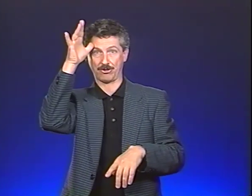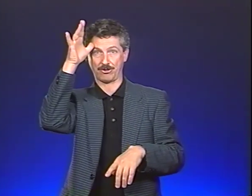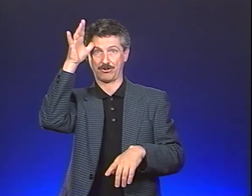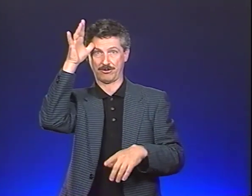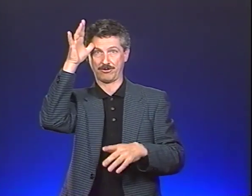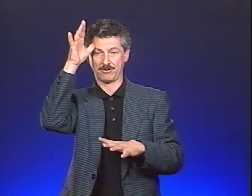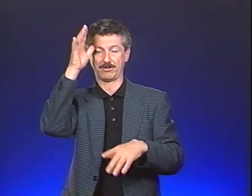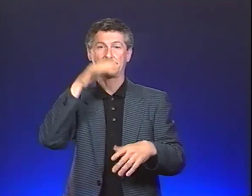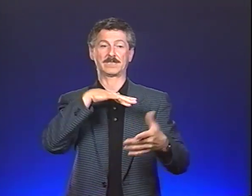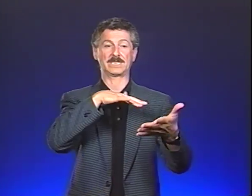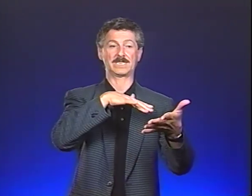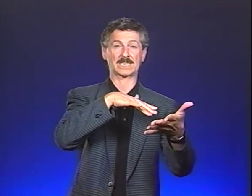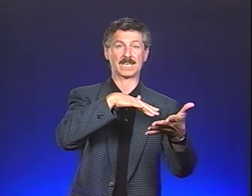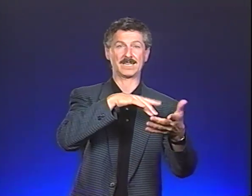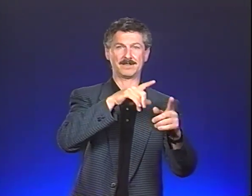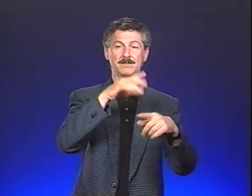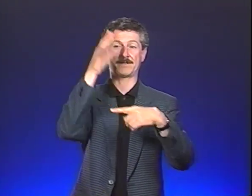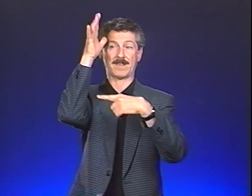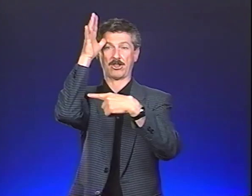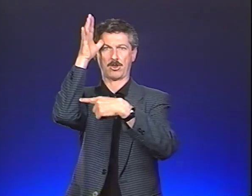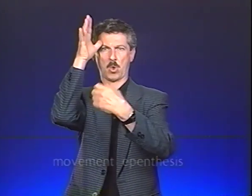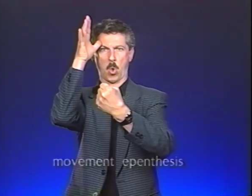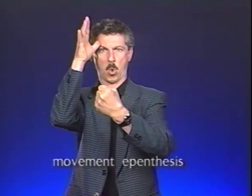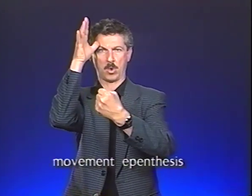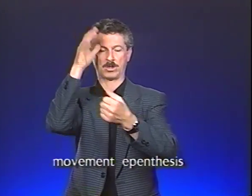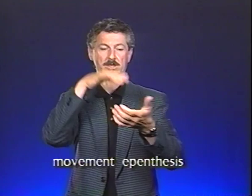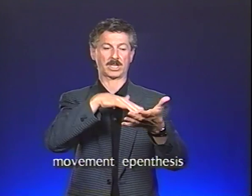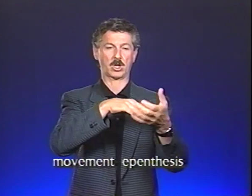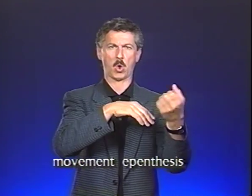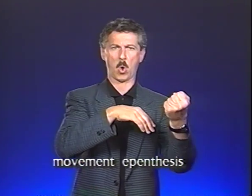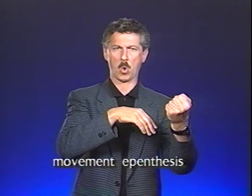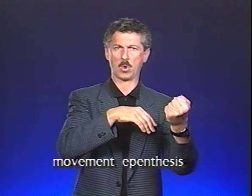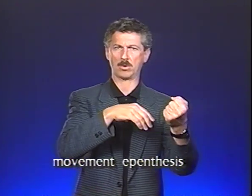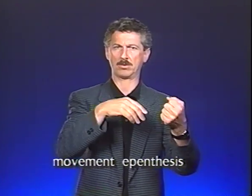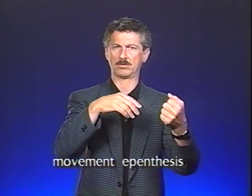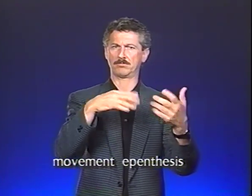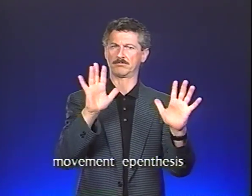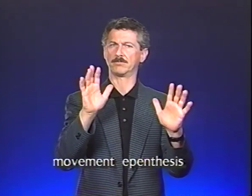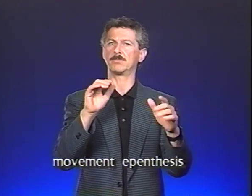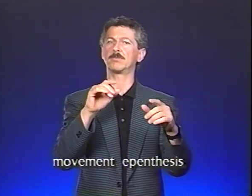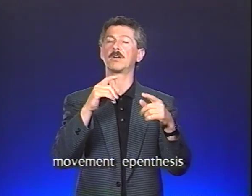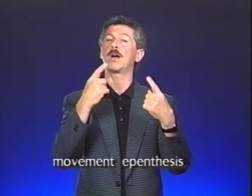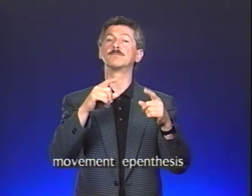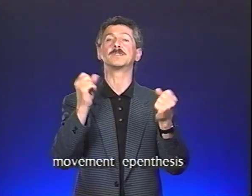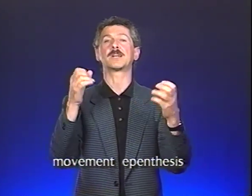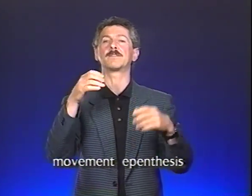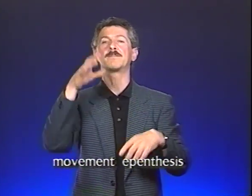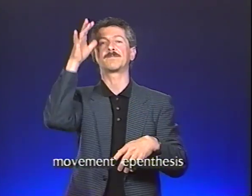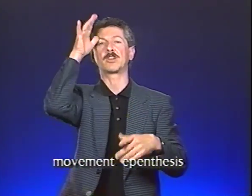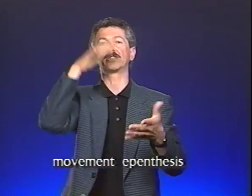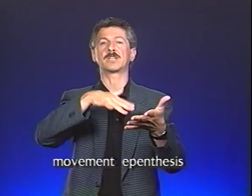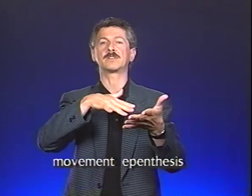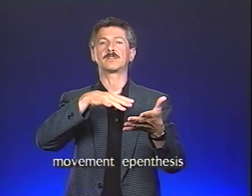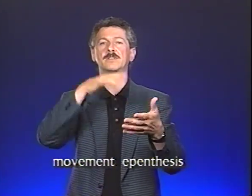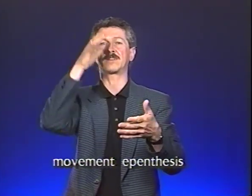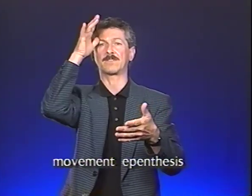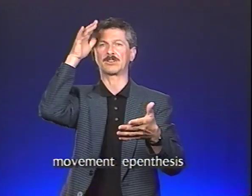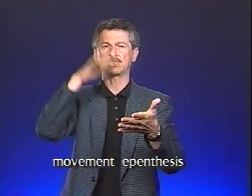In the sign father and in the sign study, which are both hold signs, when those signs are put